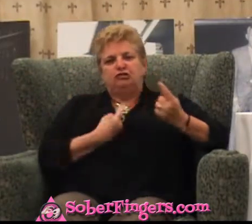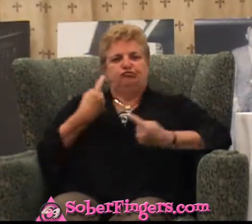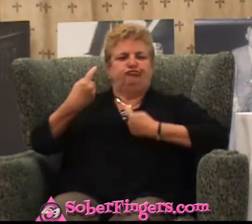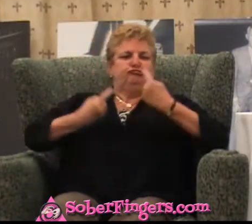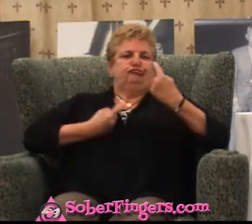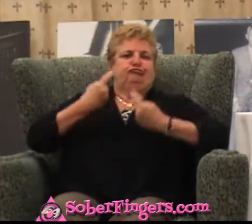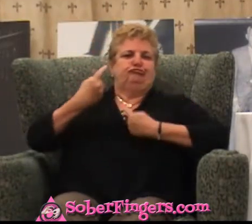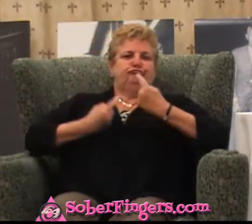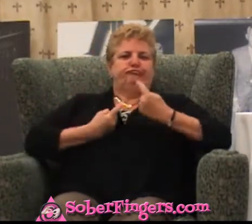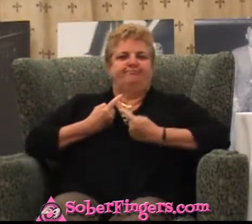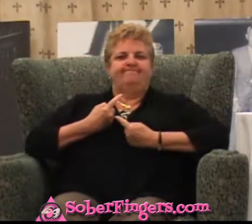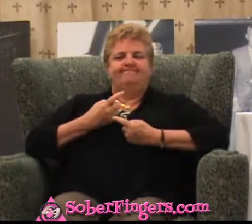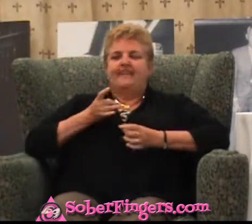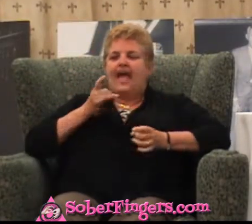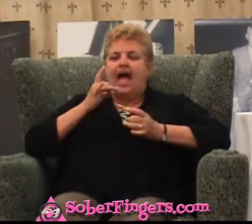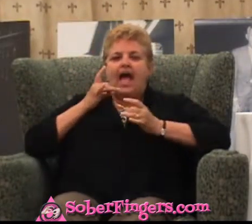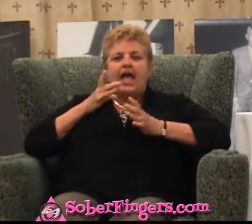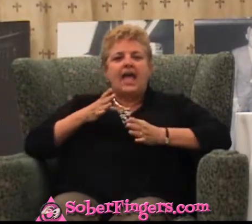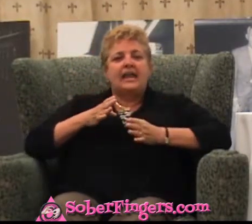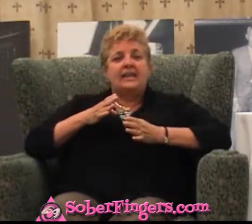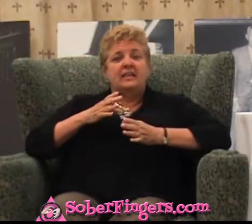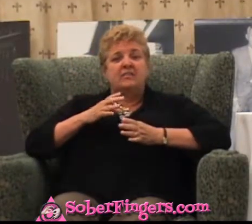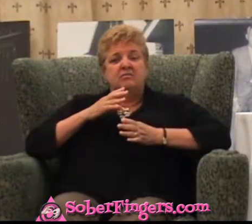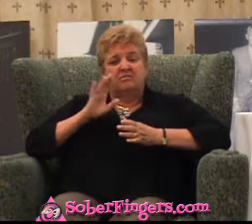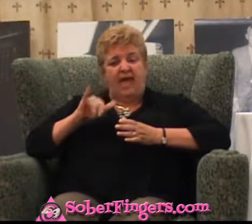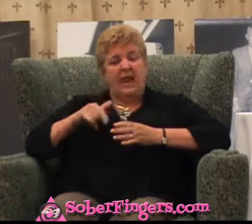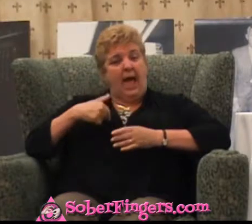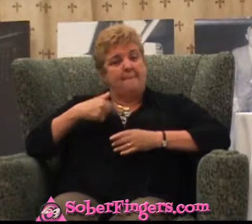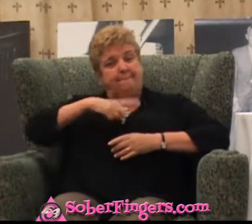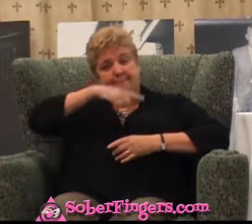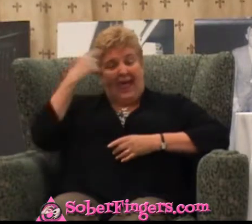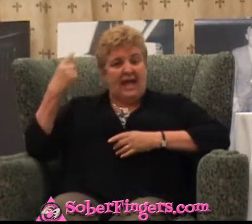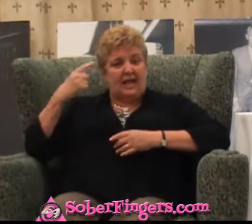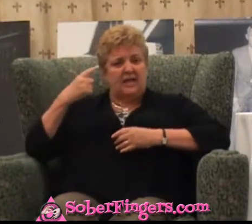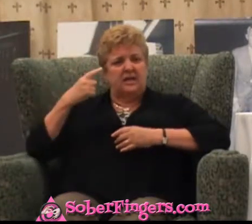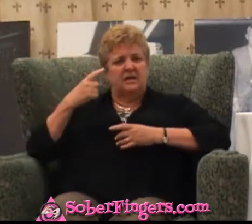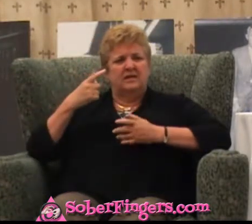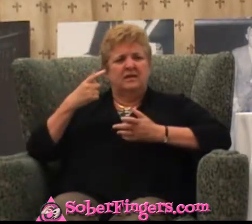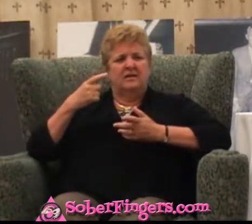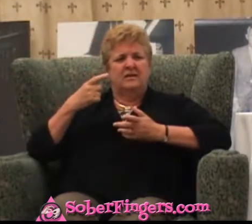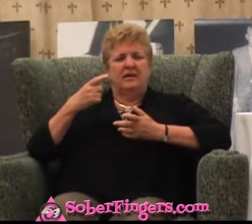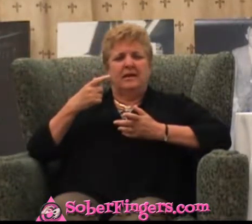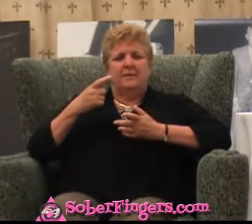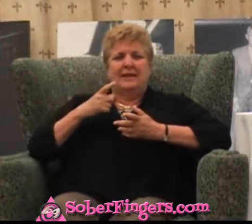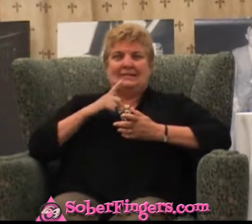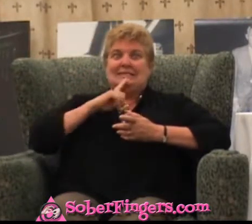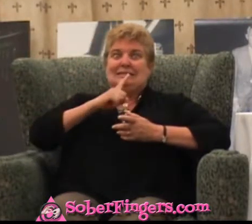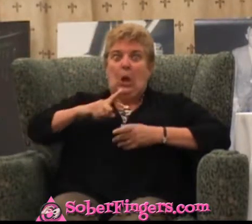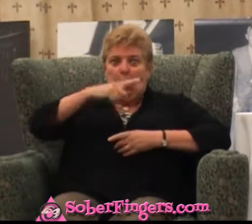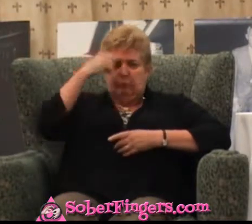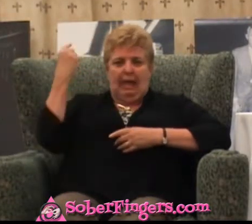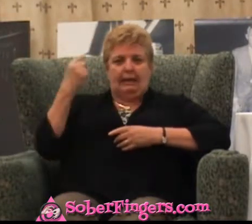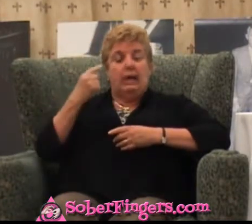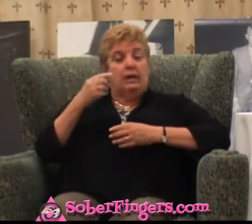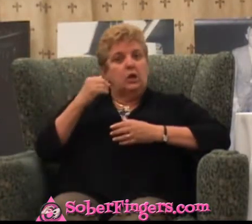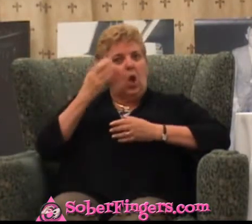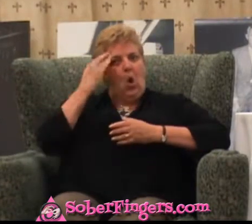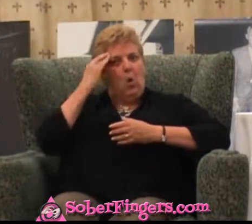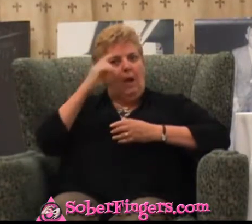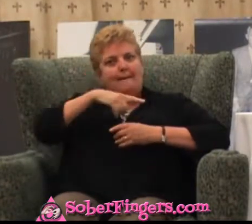I've always hated being so black. And I don't mean being black, but damn, it's so black. Even black people discriminated against me.